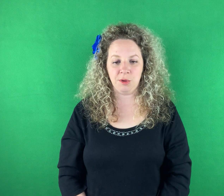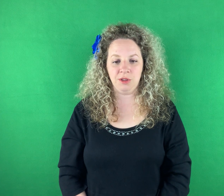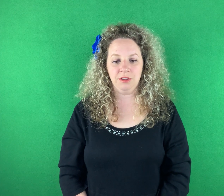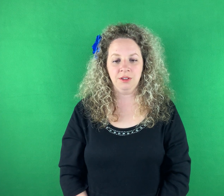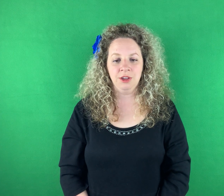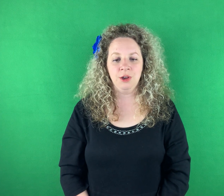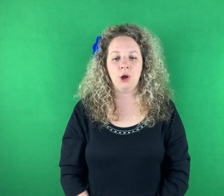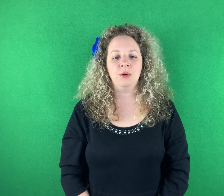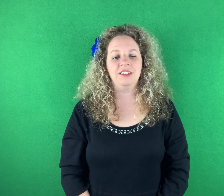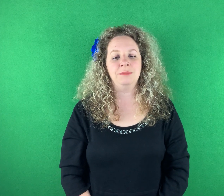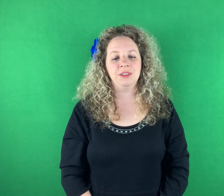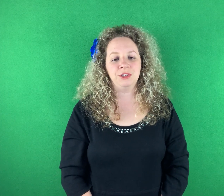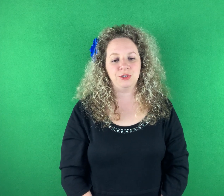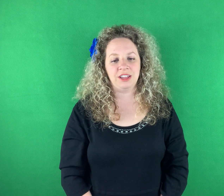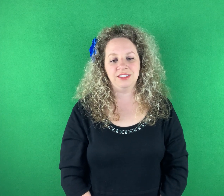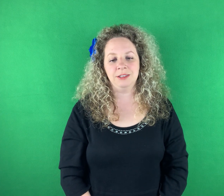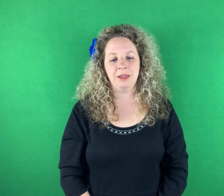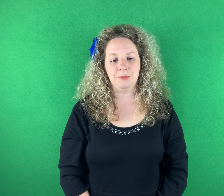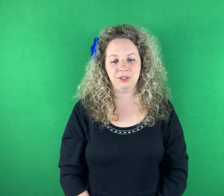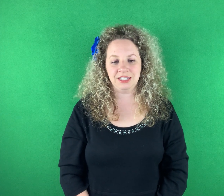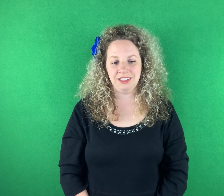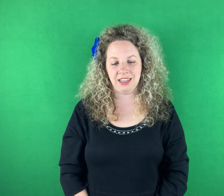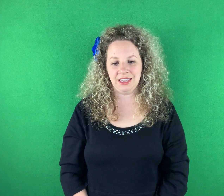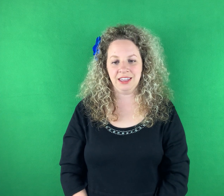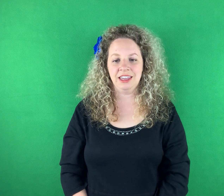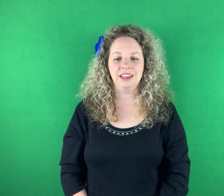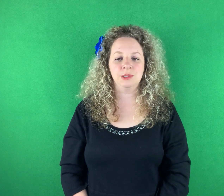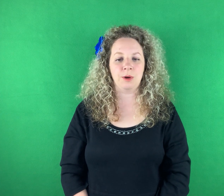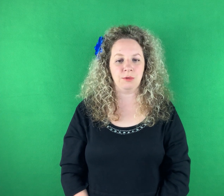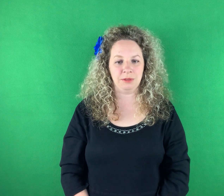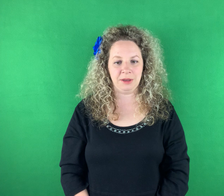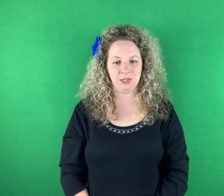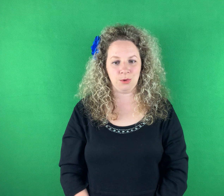unmovable, oh, give me the strength to be able to sing, it is well with my soul.